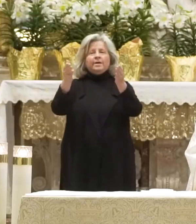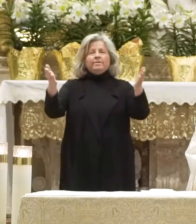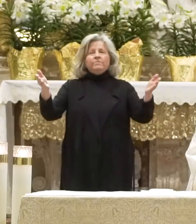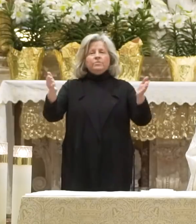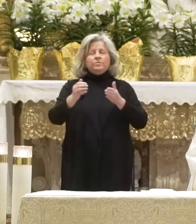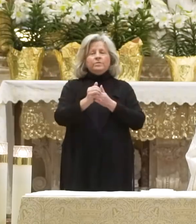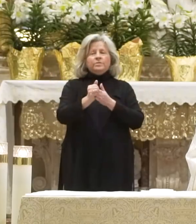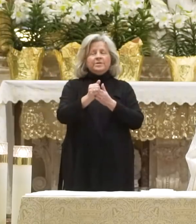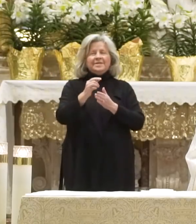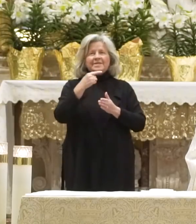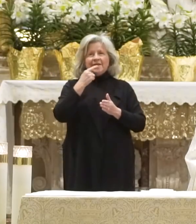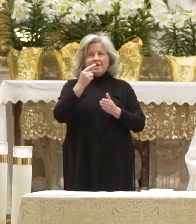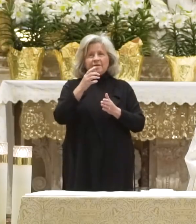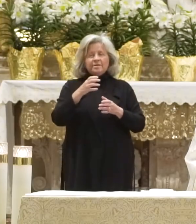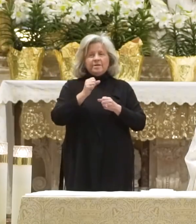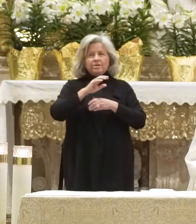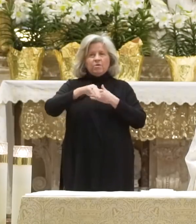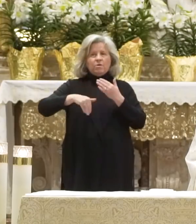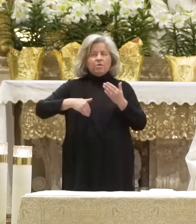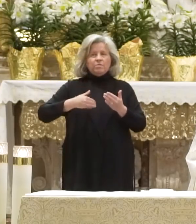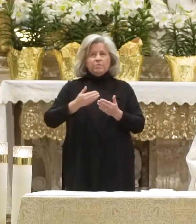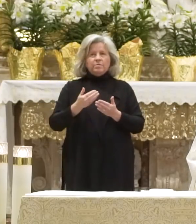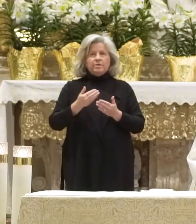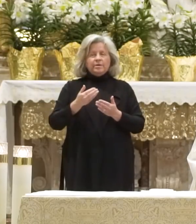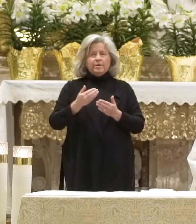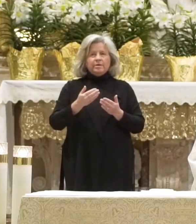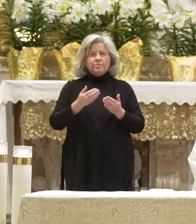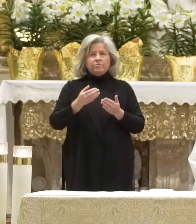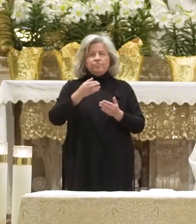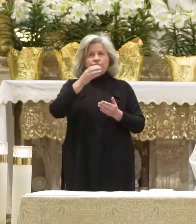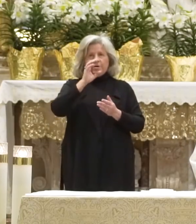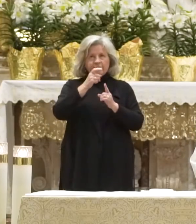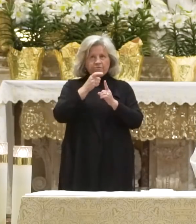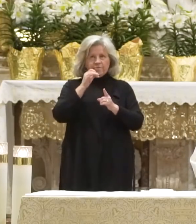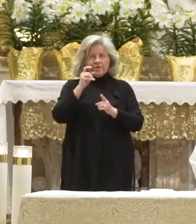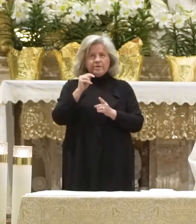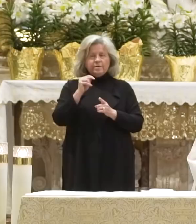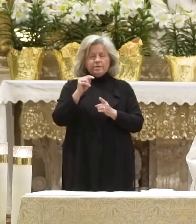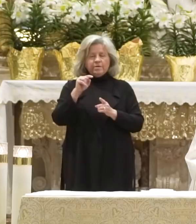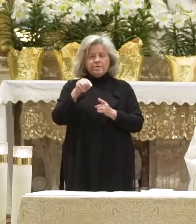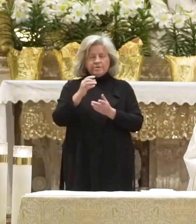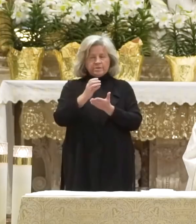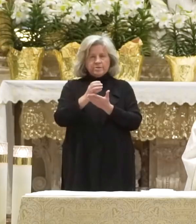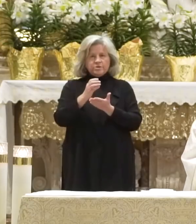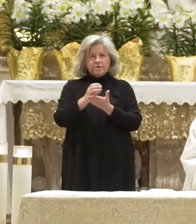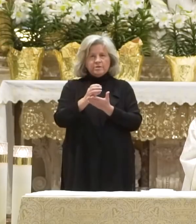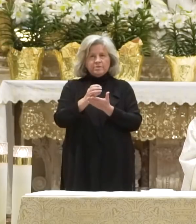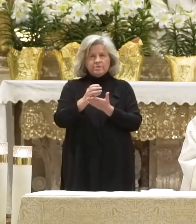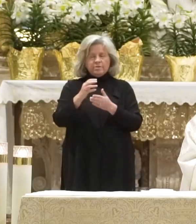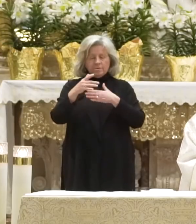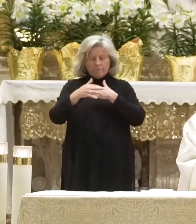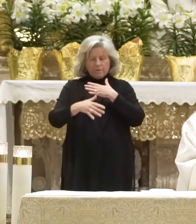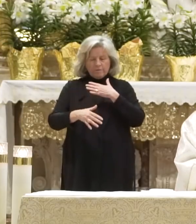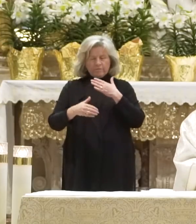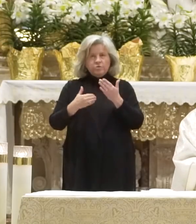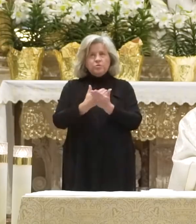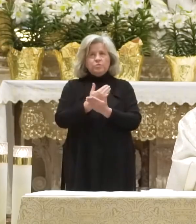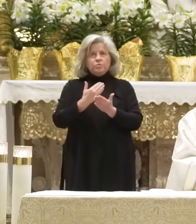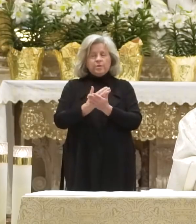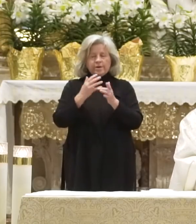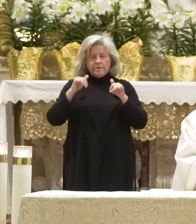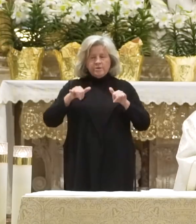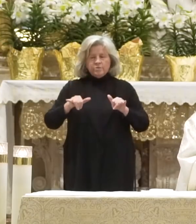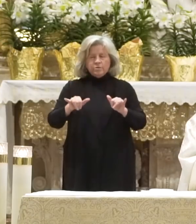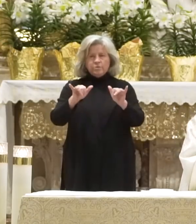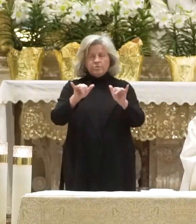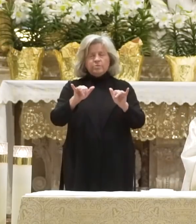saying, "Take this, all of you, and drink from it, for this is the chalice of my blood, the blood of the new and eternal covenant, which